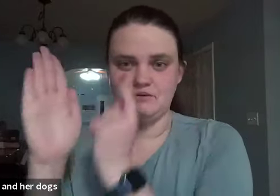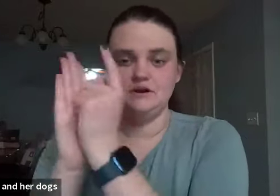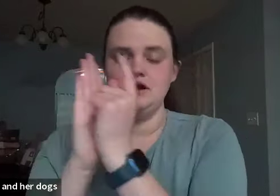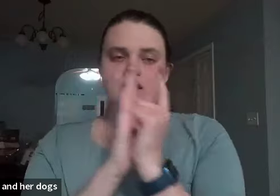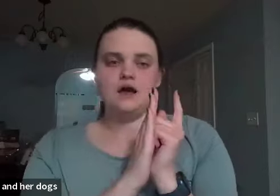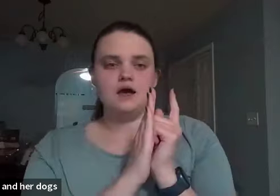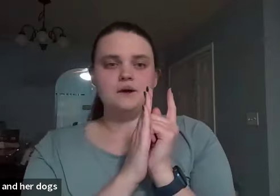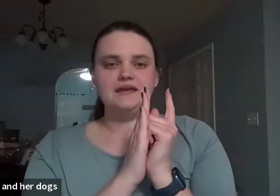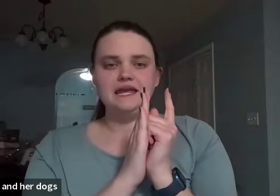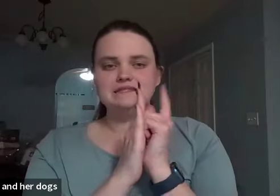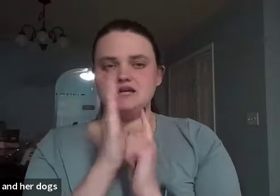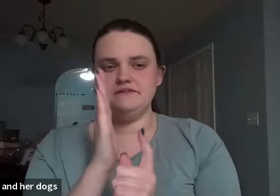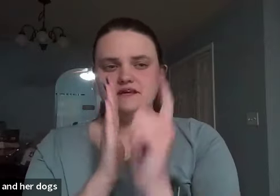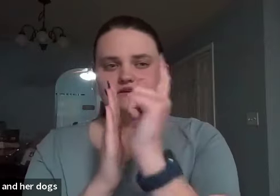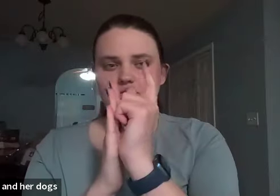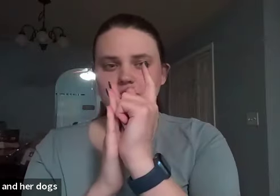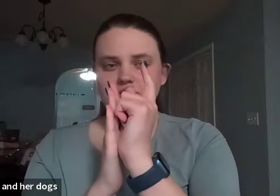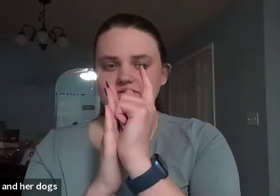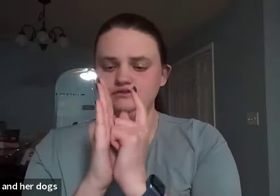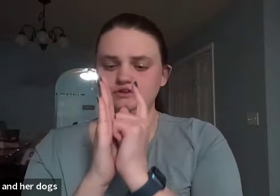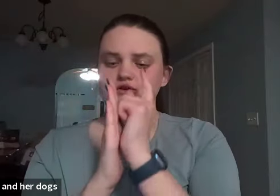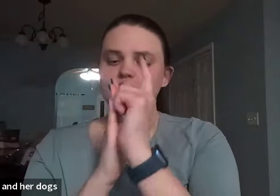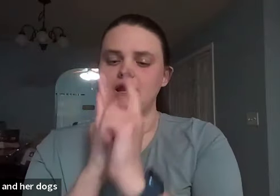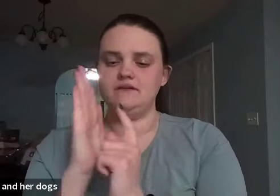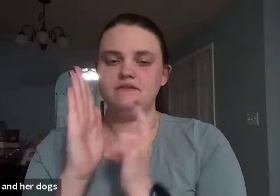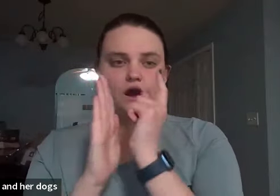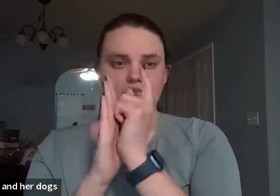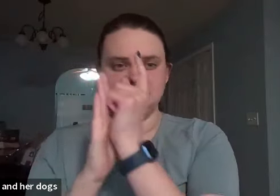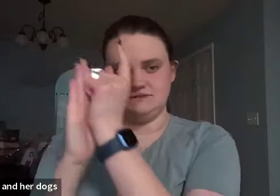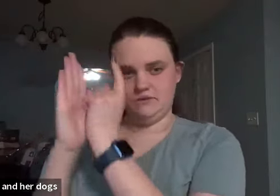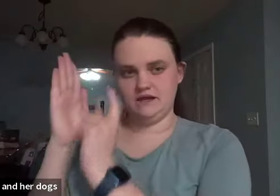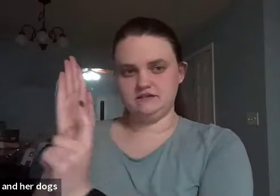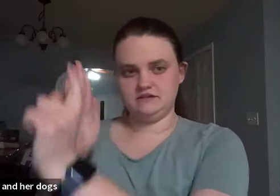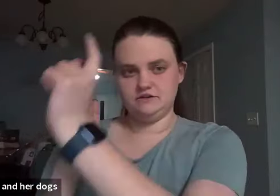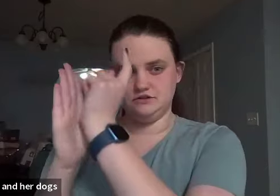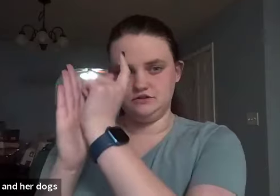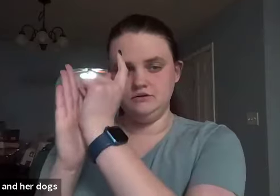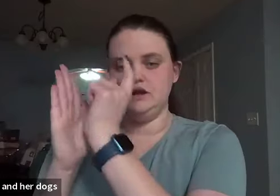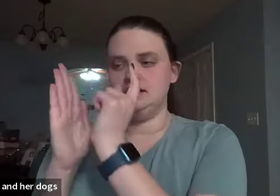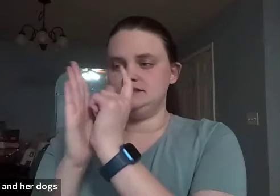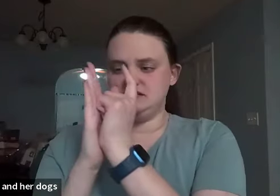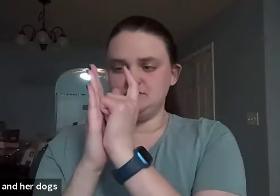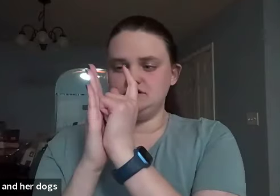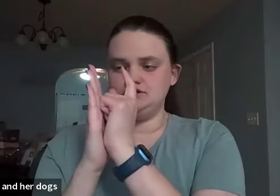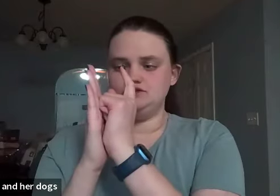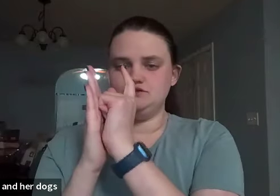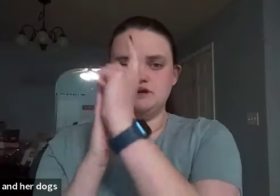hour. It's not the end of the world if you do your hand the opposite way as like the circle. Typically, you do want